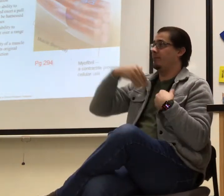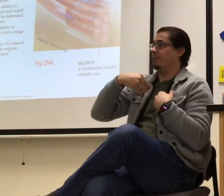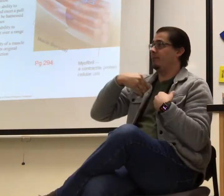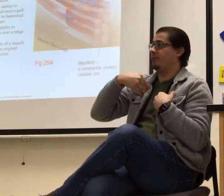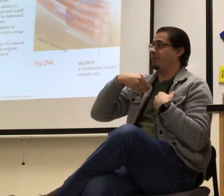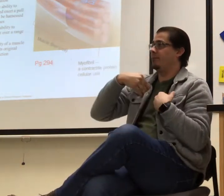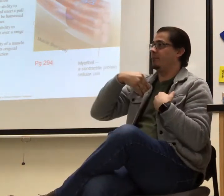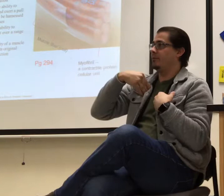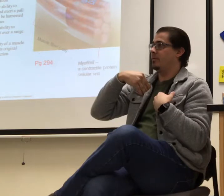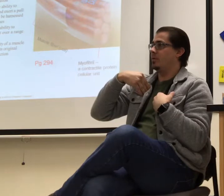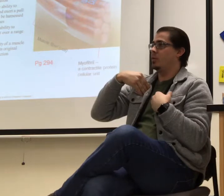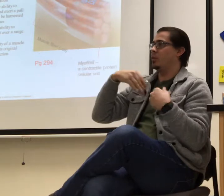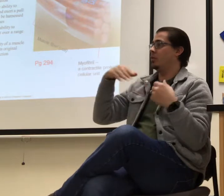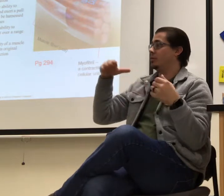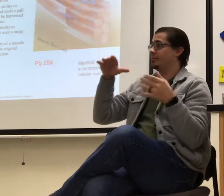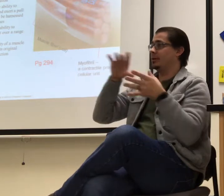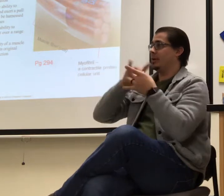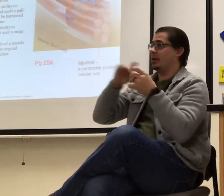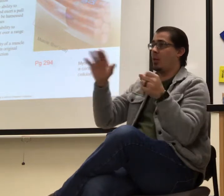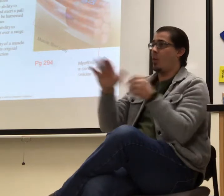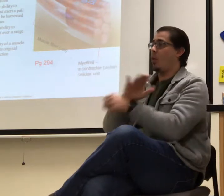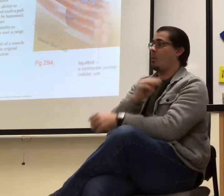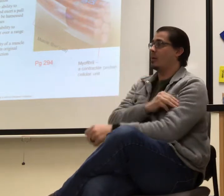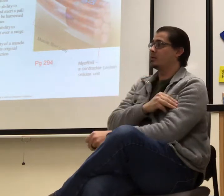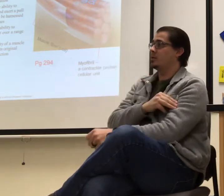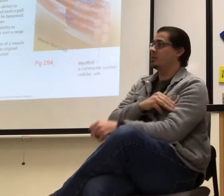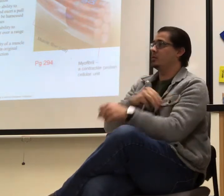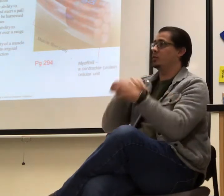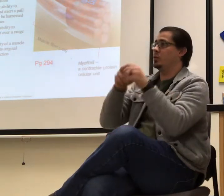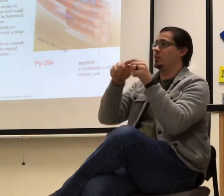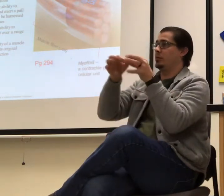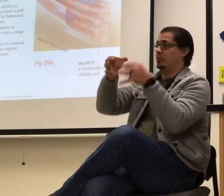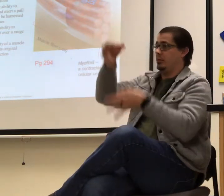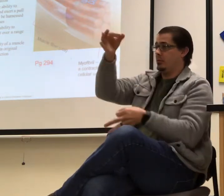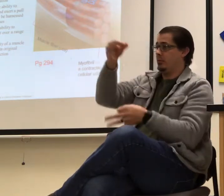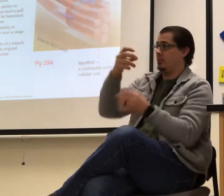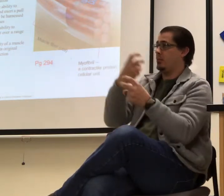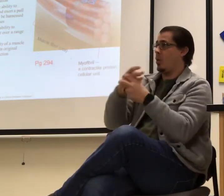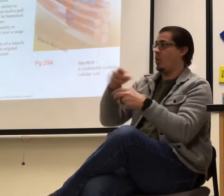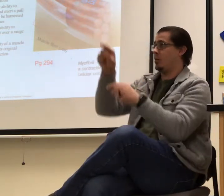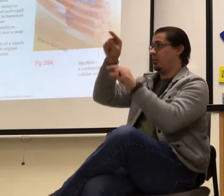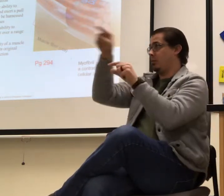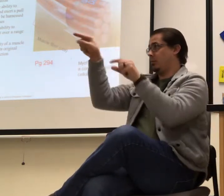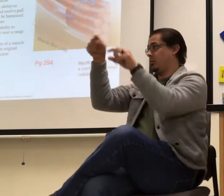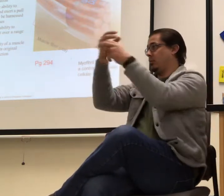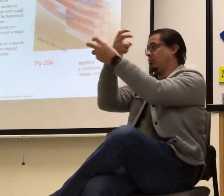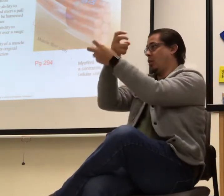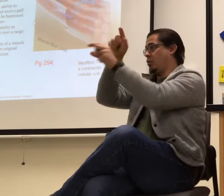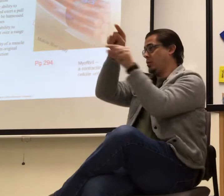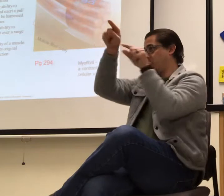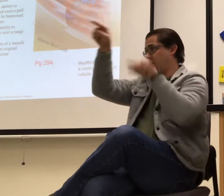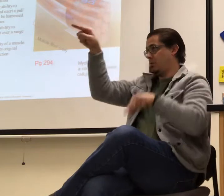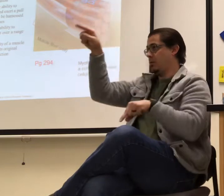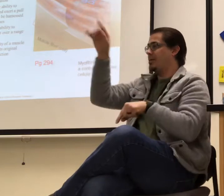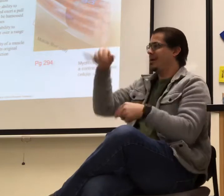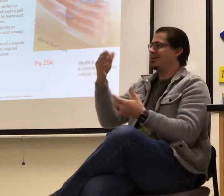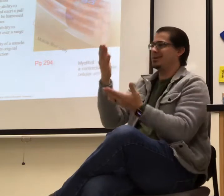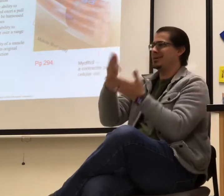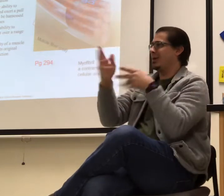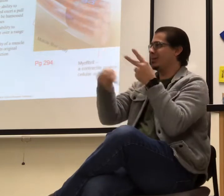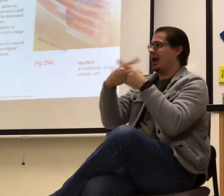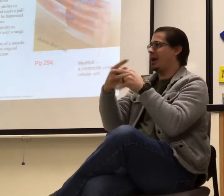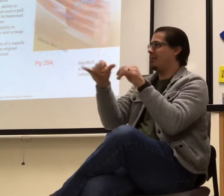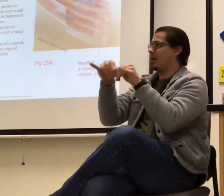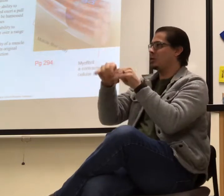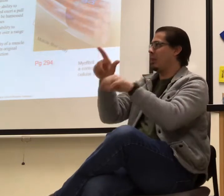that connect the whole muscle to this bone and this bone. And this is some measurable